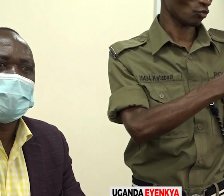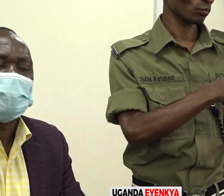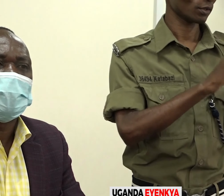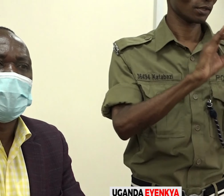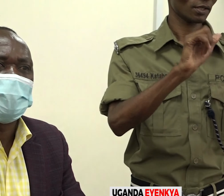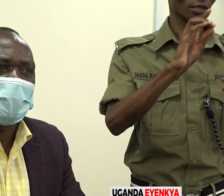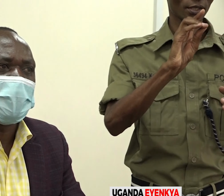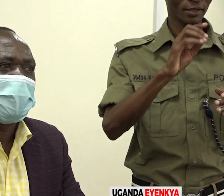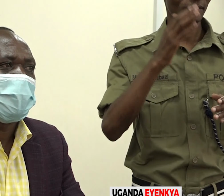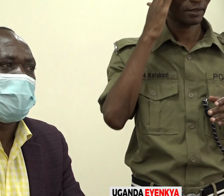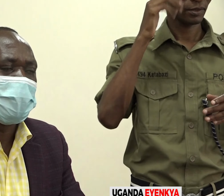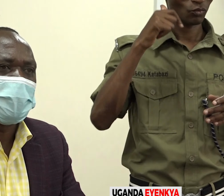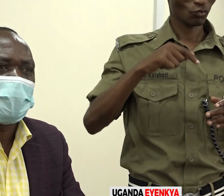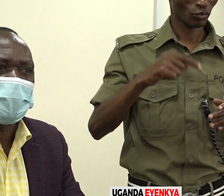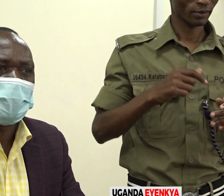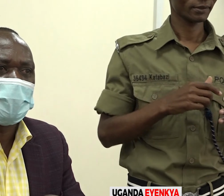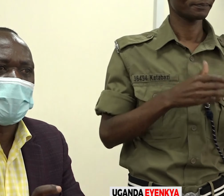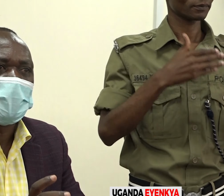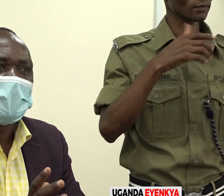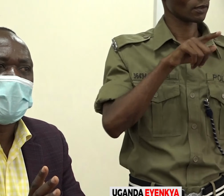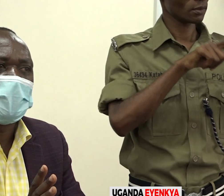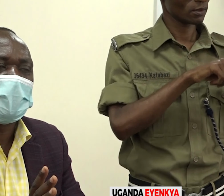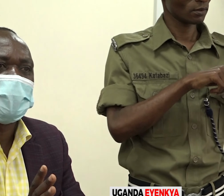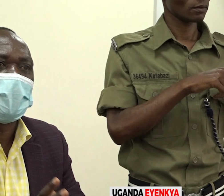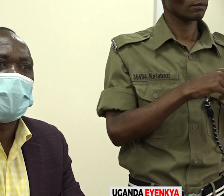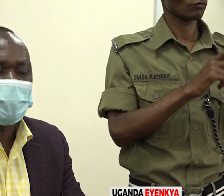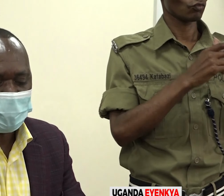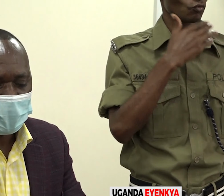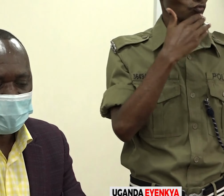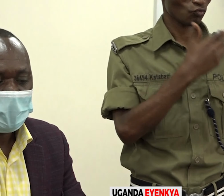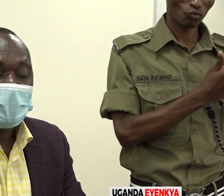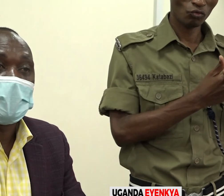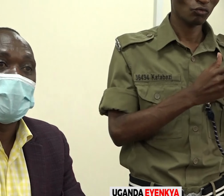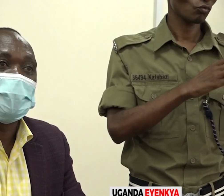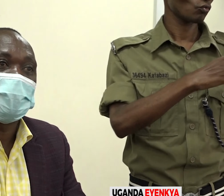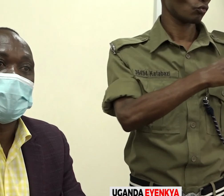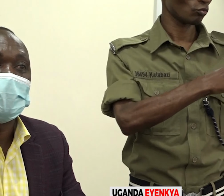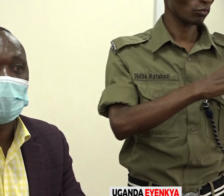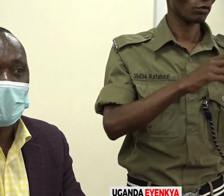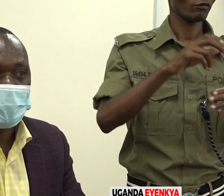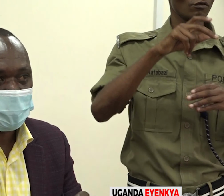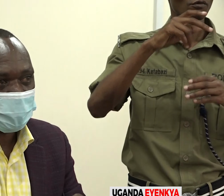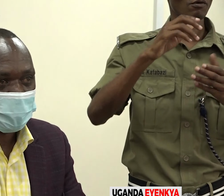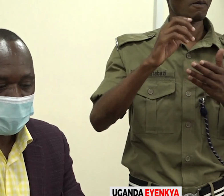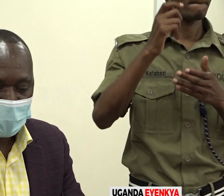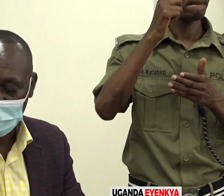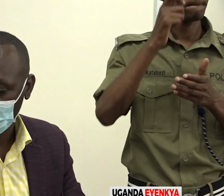as a very good team of prosecutors at the Office of the Director of